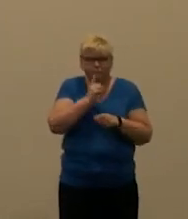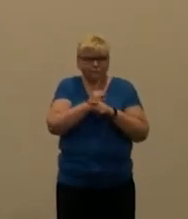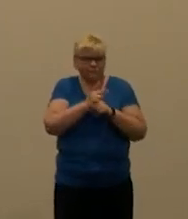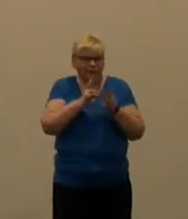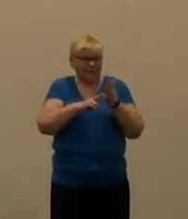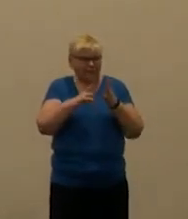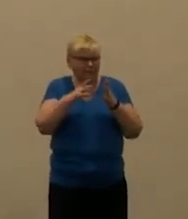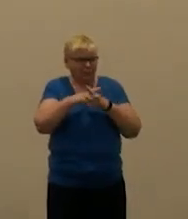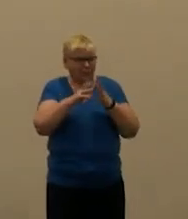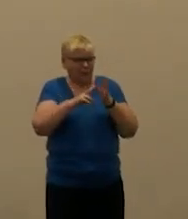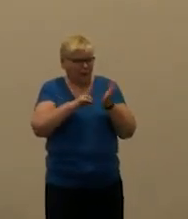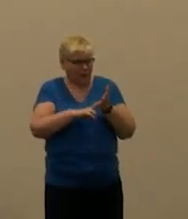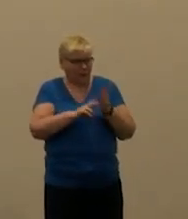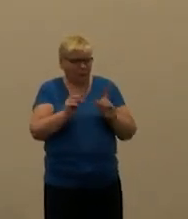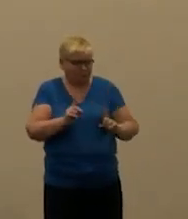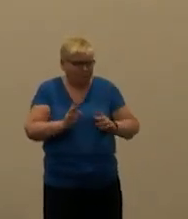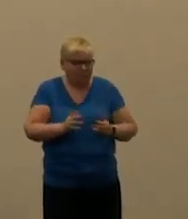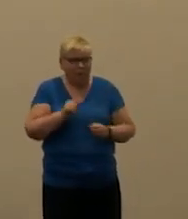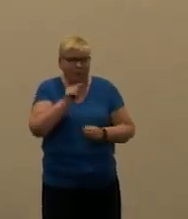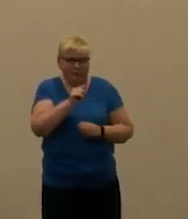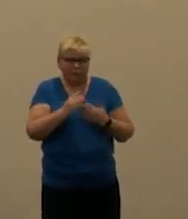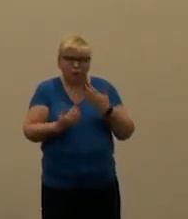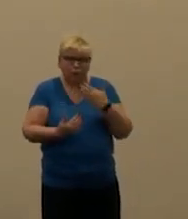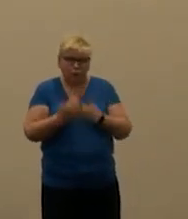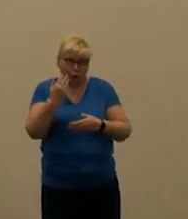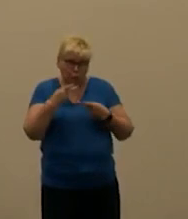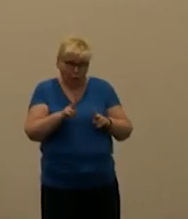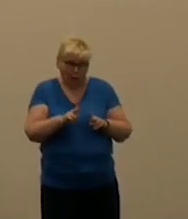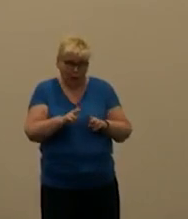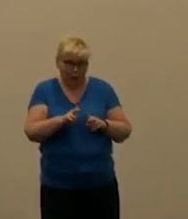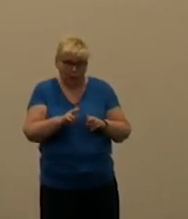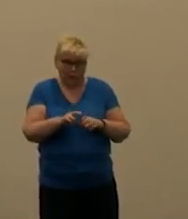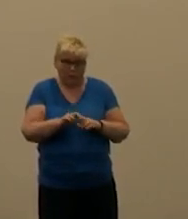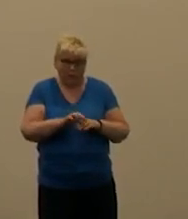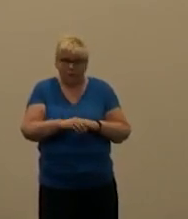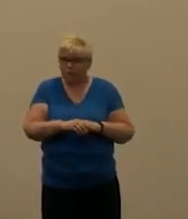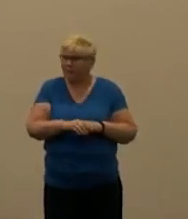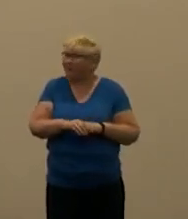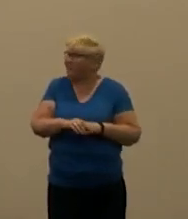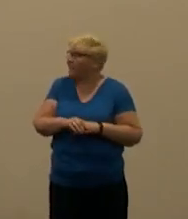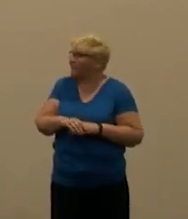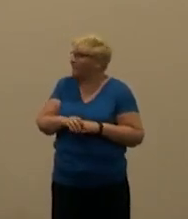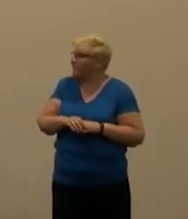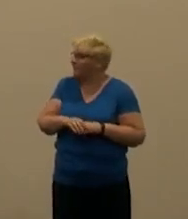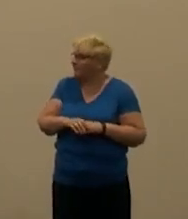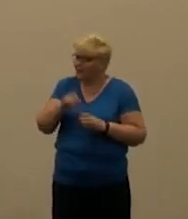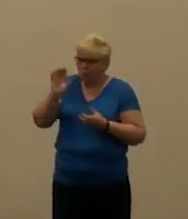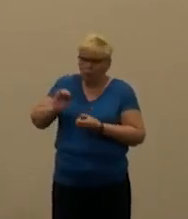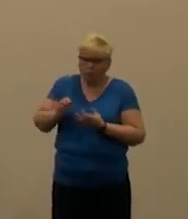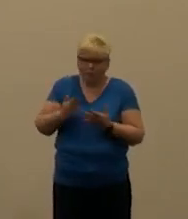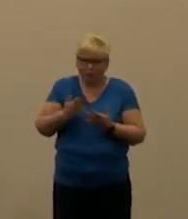what is the benefit of Virtual WAN? This is a new way. In this case, we have Virtual WAN hubs